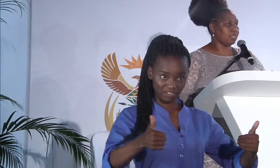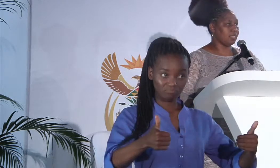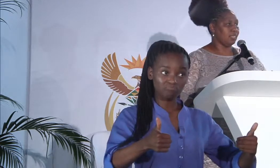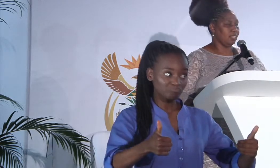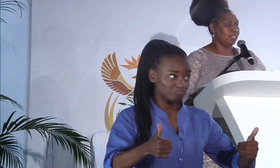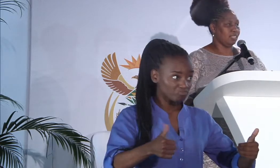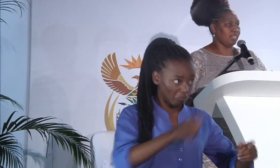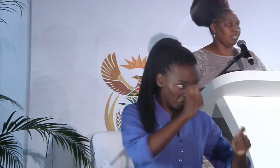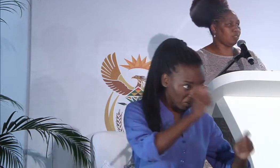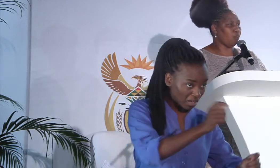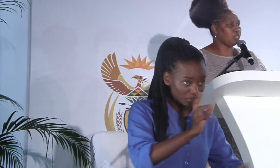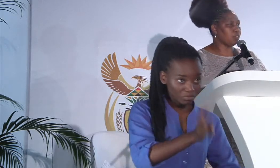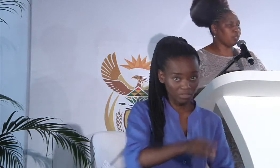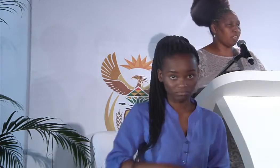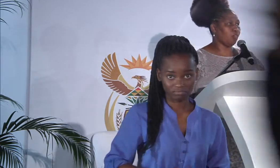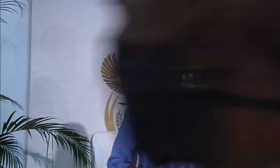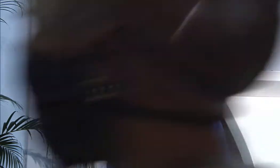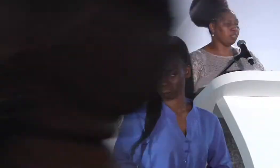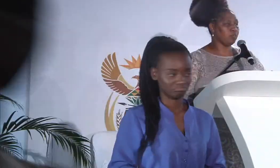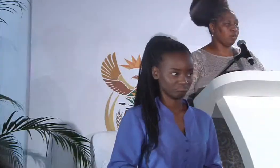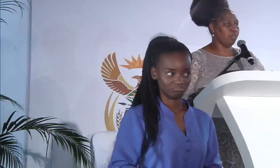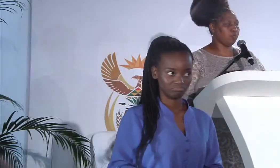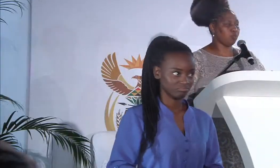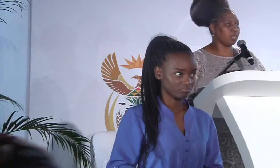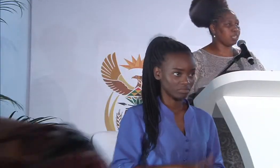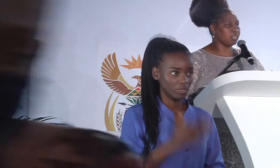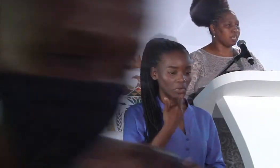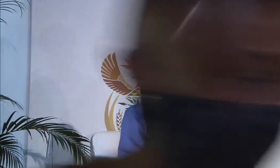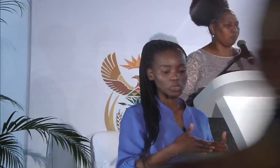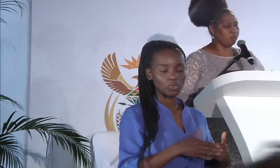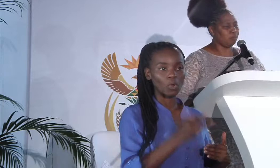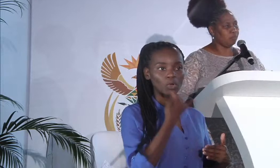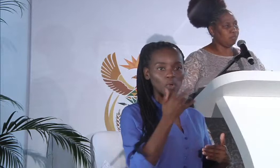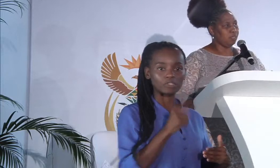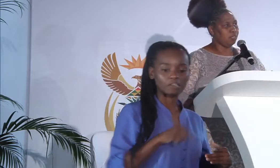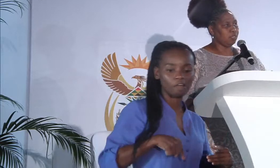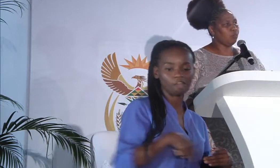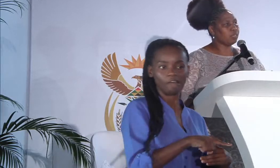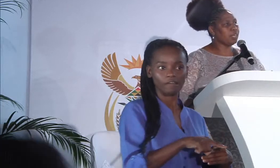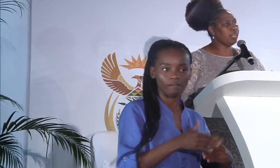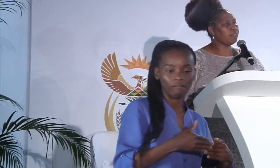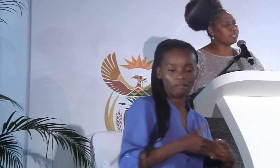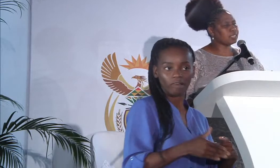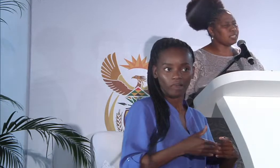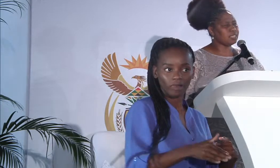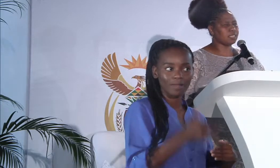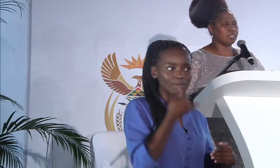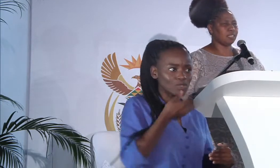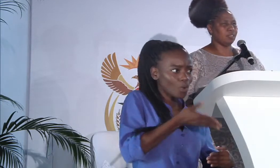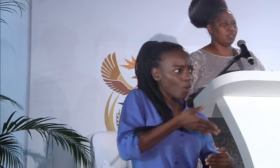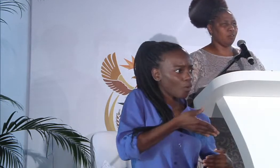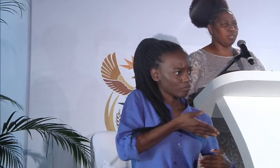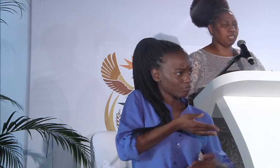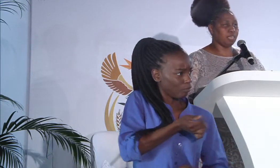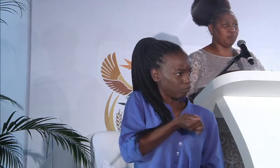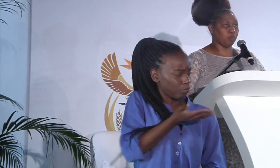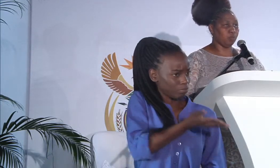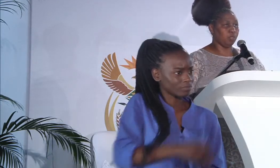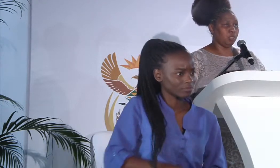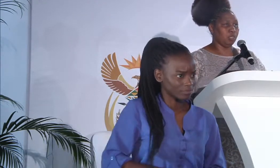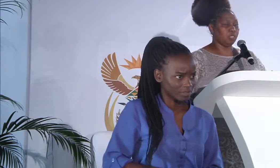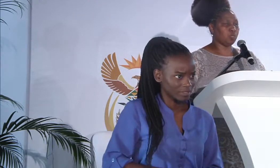recognize that the door is already open. You don't have to kick it now. You already have a seat on the